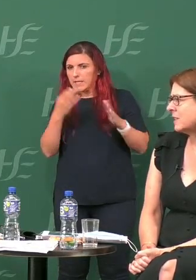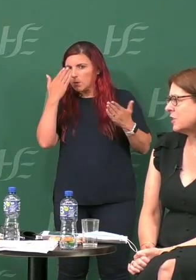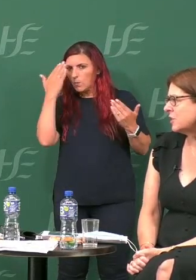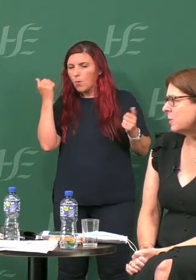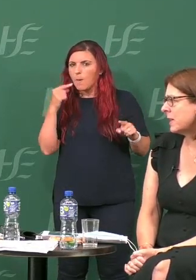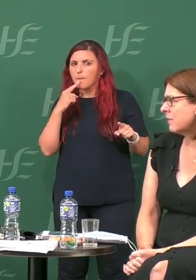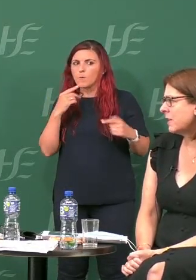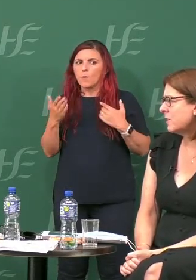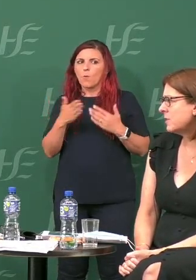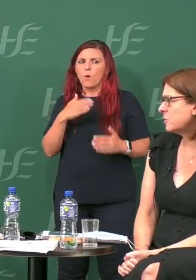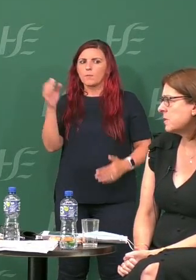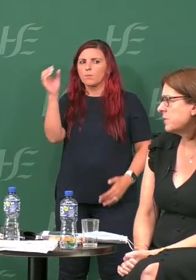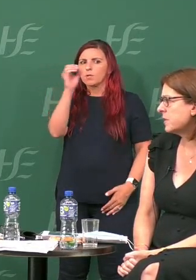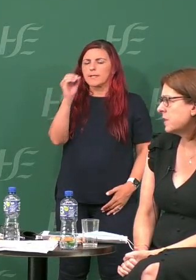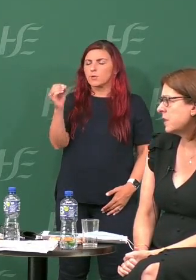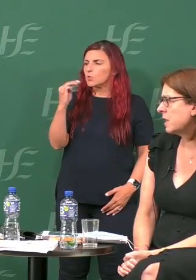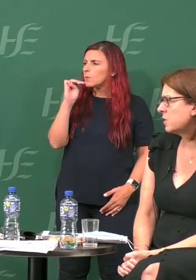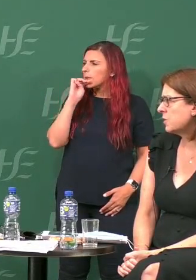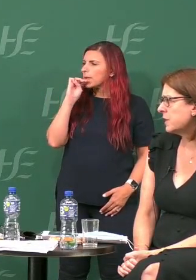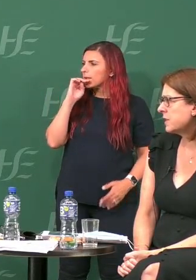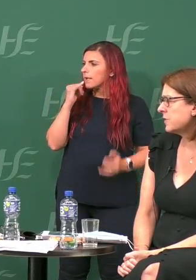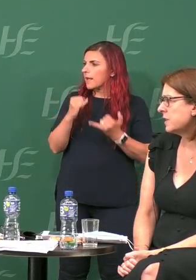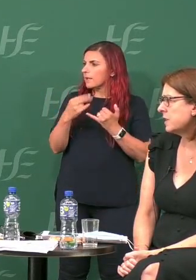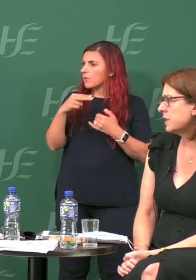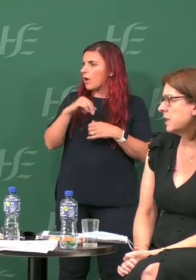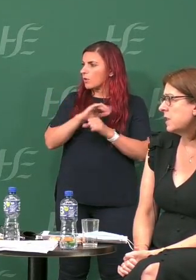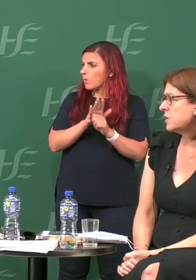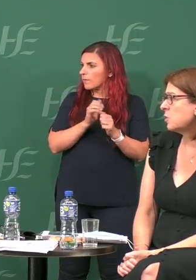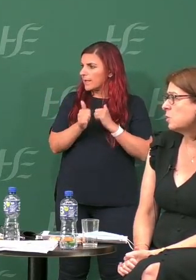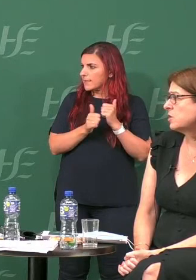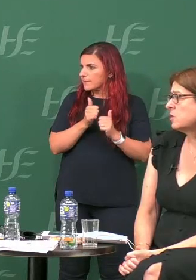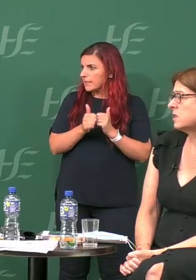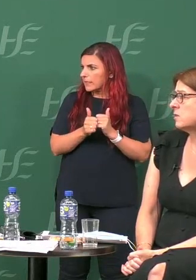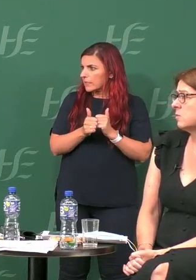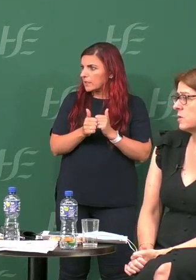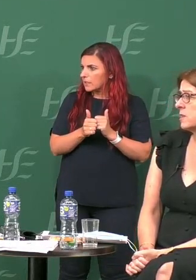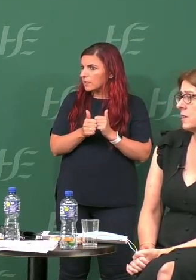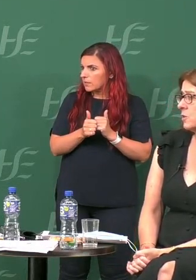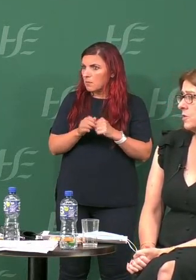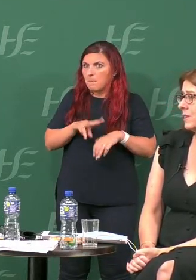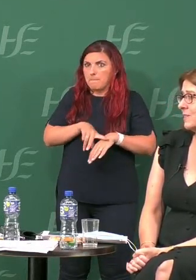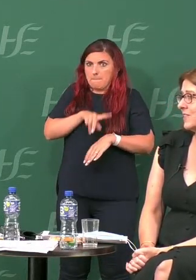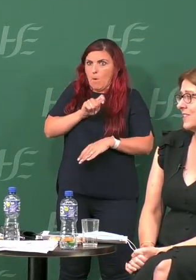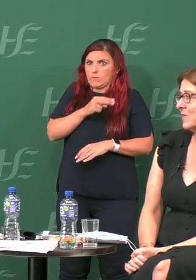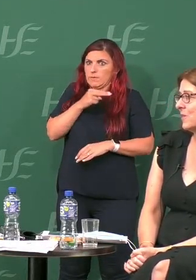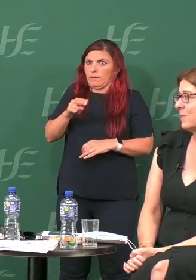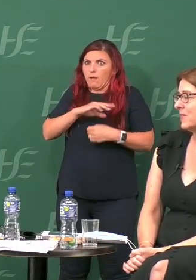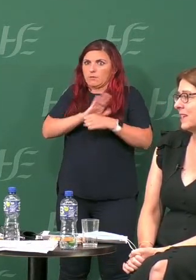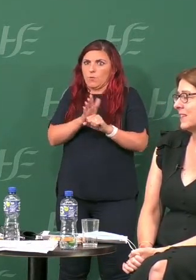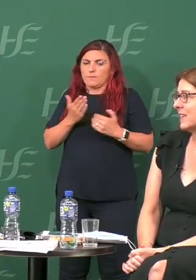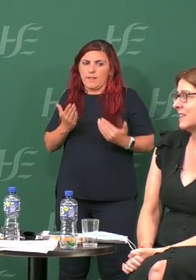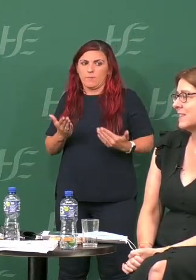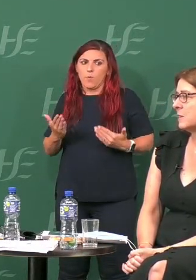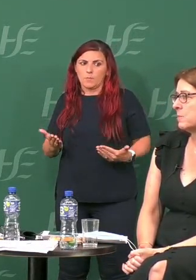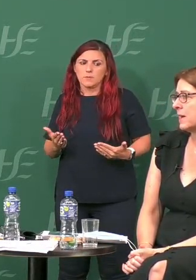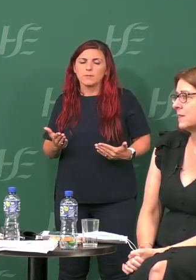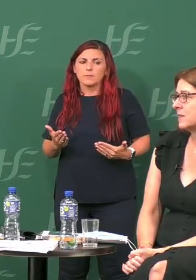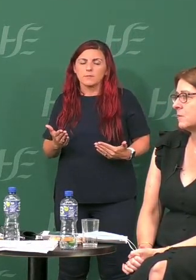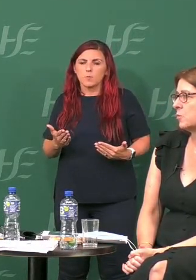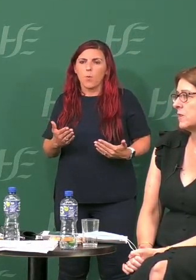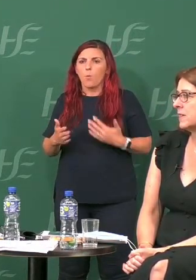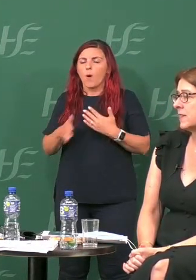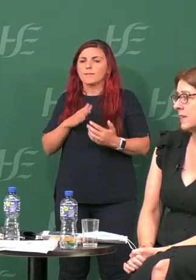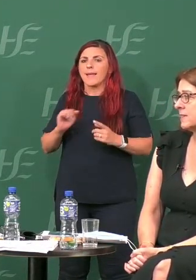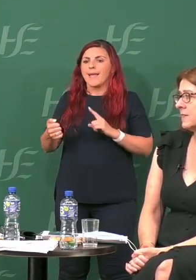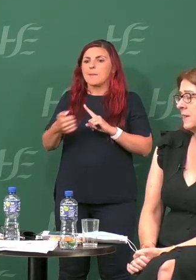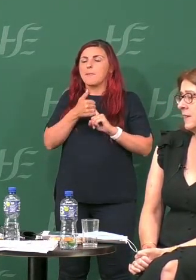what percentage are we carrying out in terms of non-COVID activity? So we're doing mostly non-COVID activity. So I think the thing that has impacted on